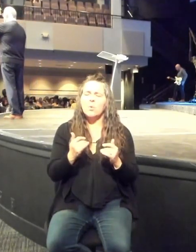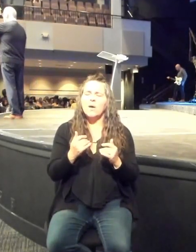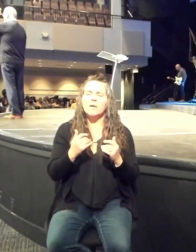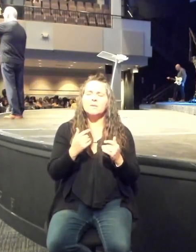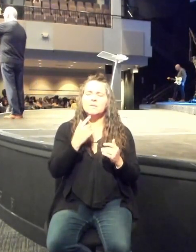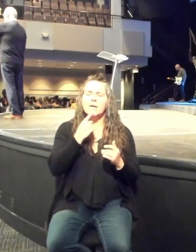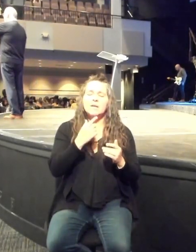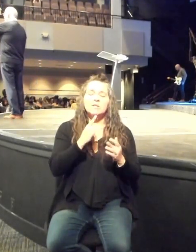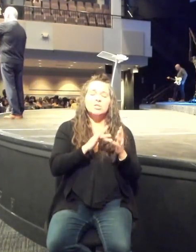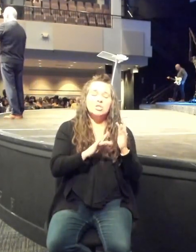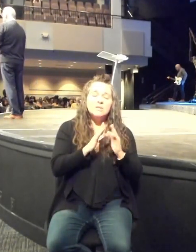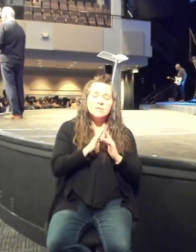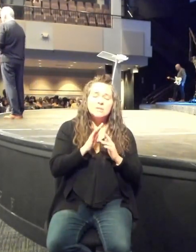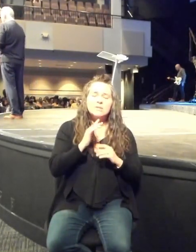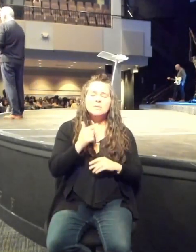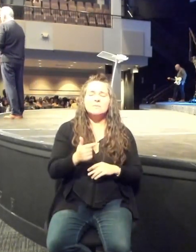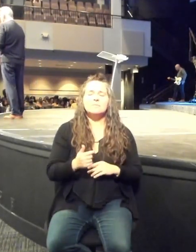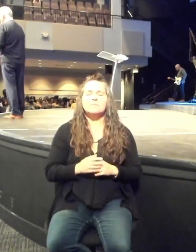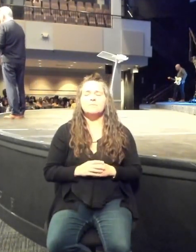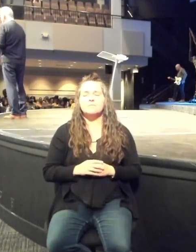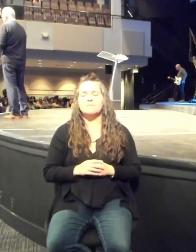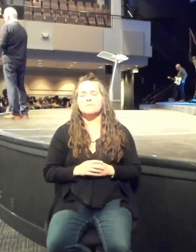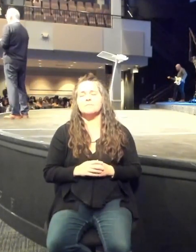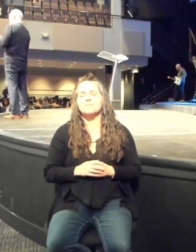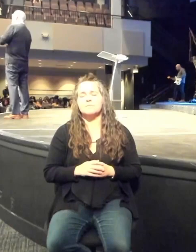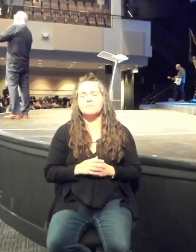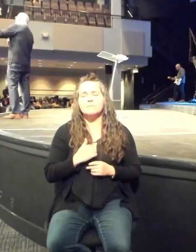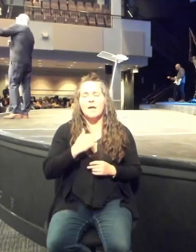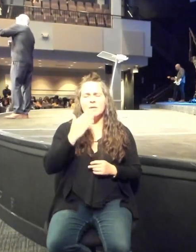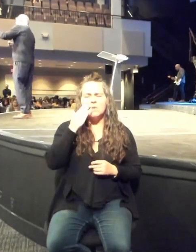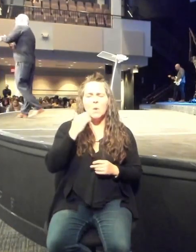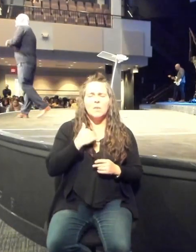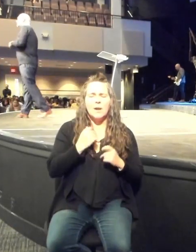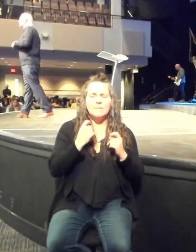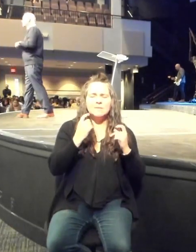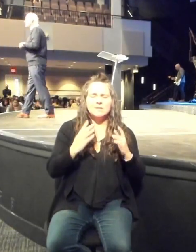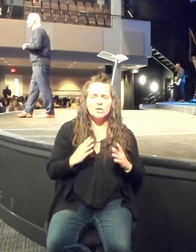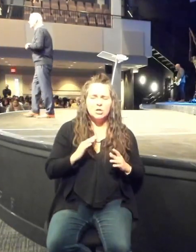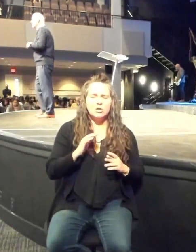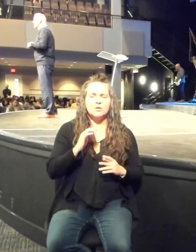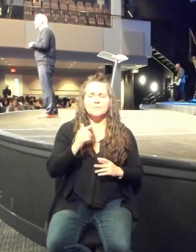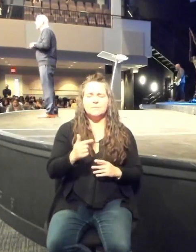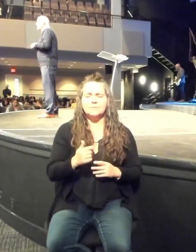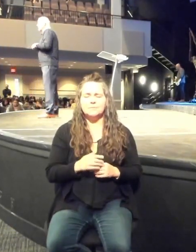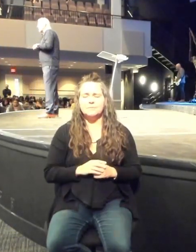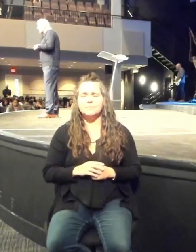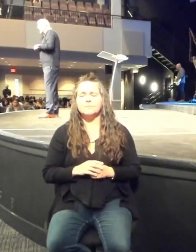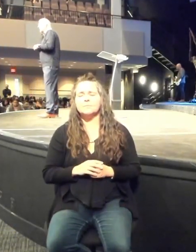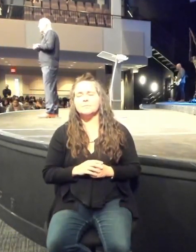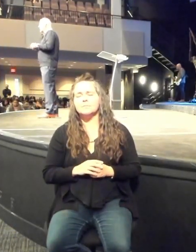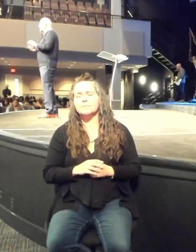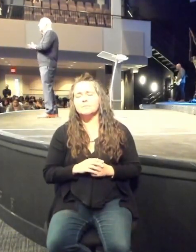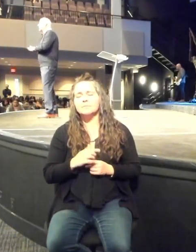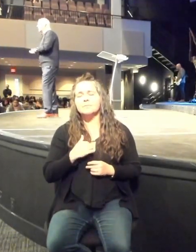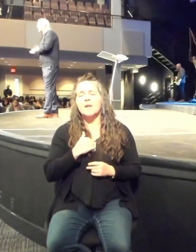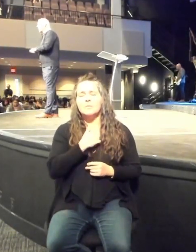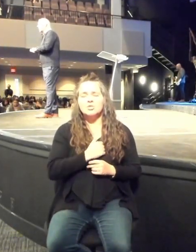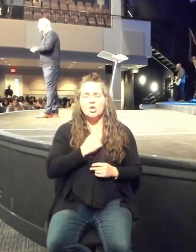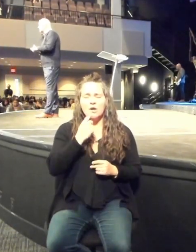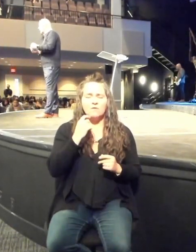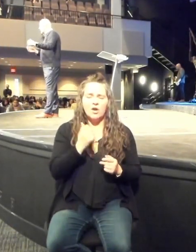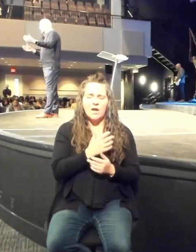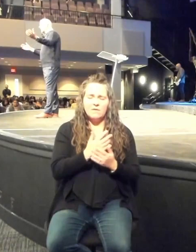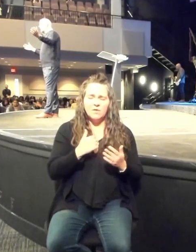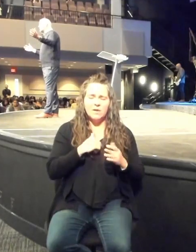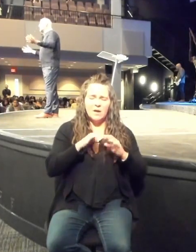Jesus. Whisper his name. Say, Jesus. I know that I'm a sinner, and I'm sorry for everything I've done wrong.